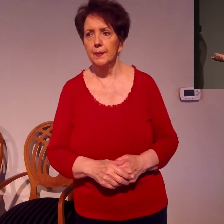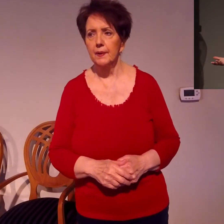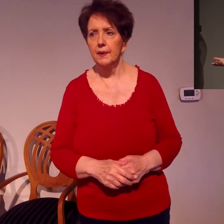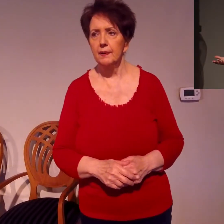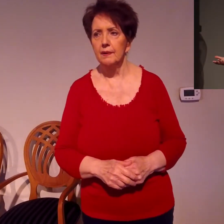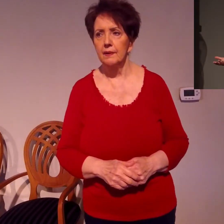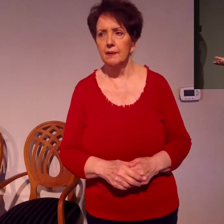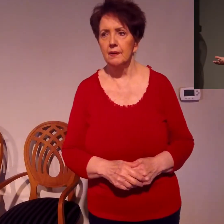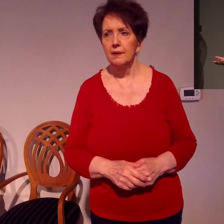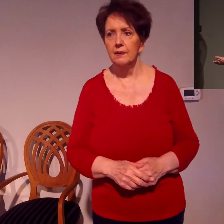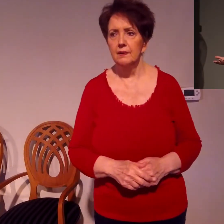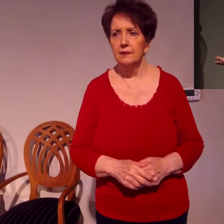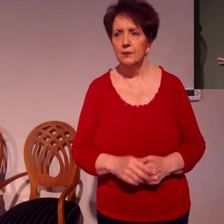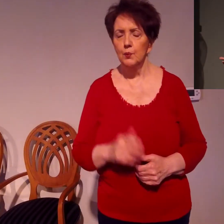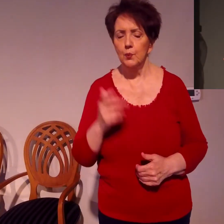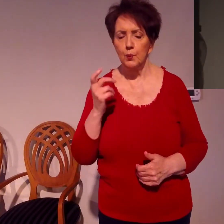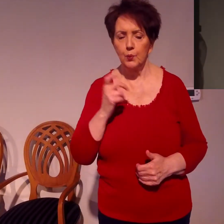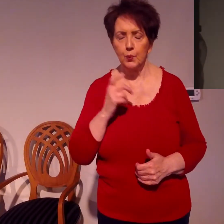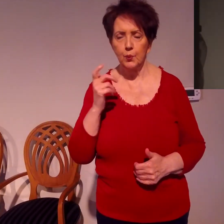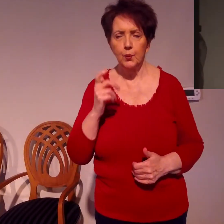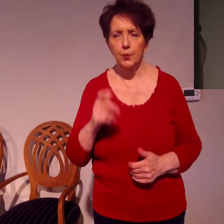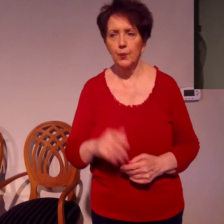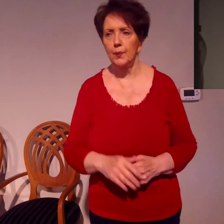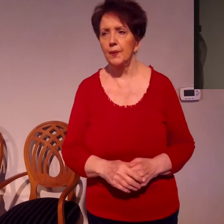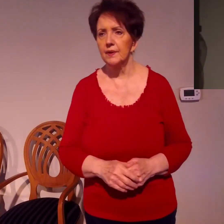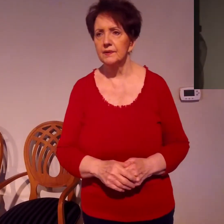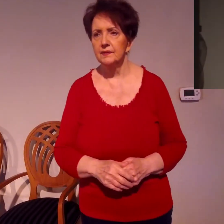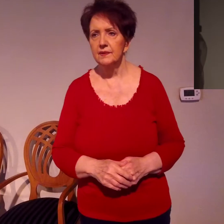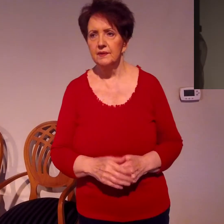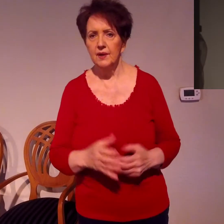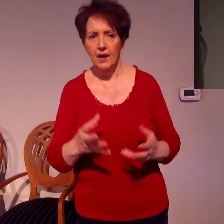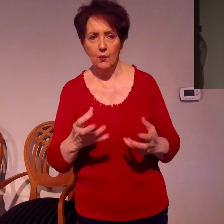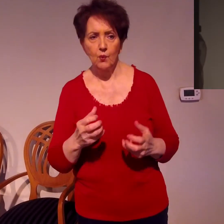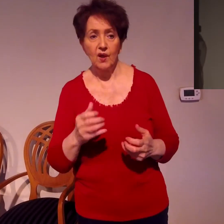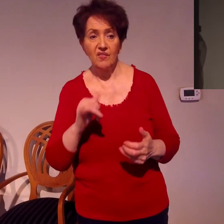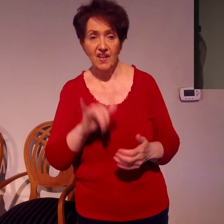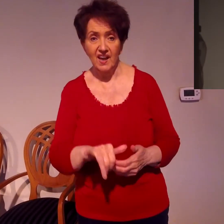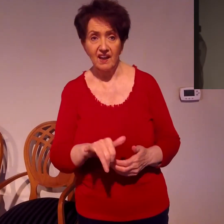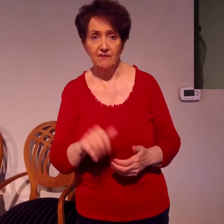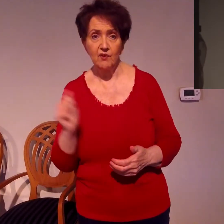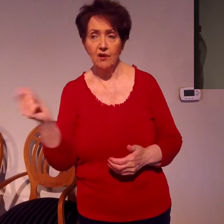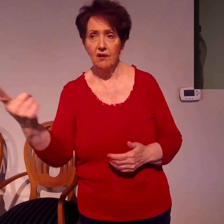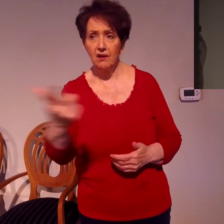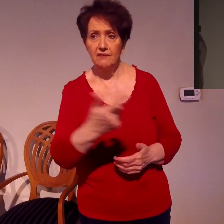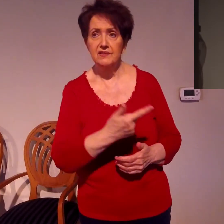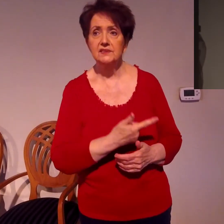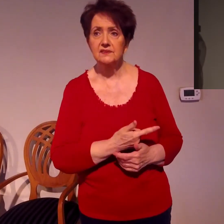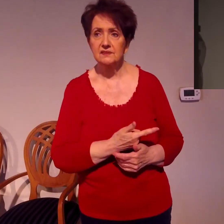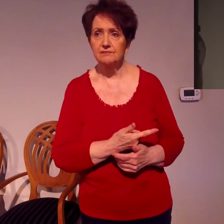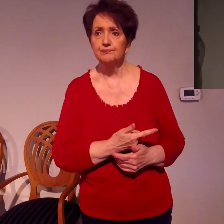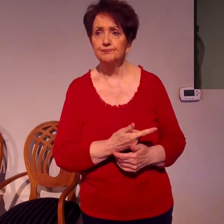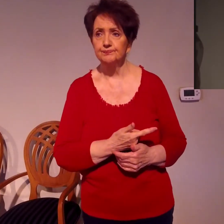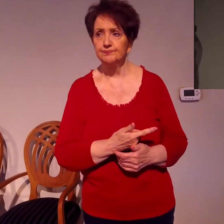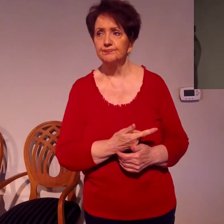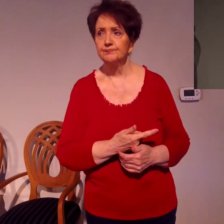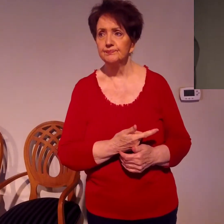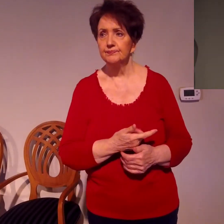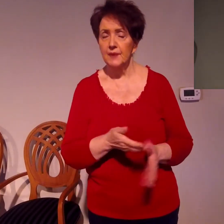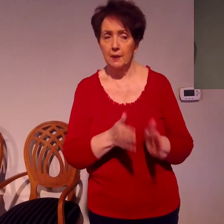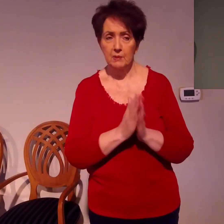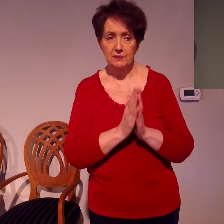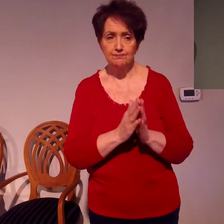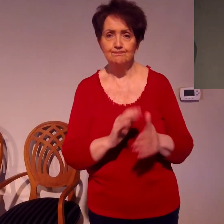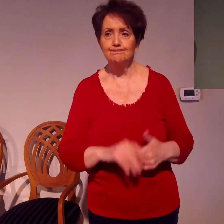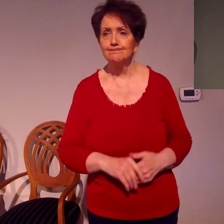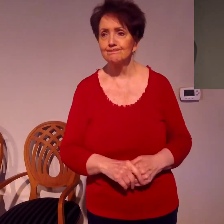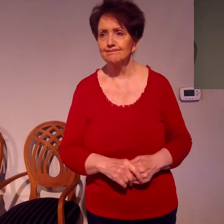Oh my gosh. This is what I want for every single person in this community. I will serve you to